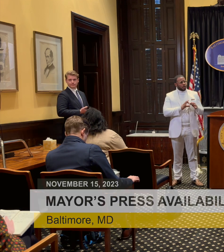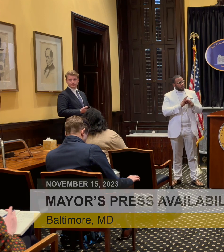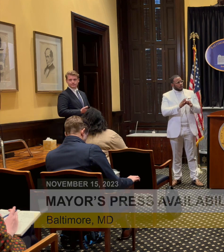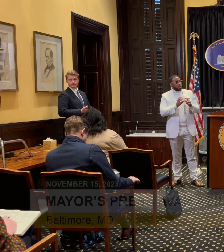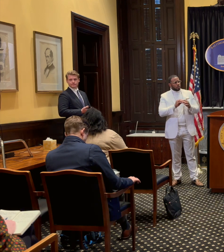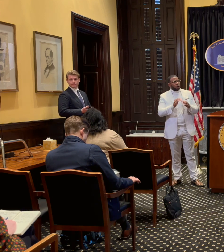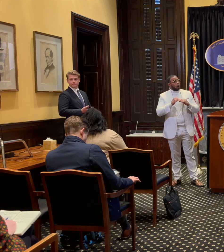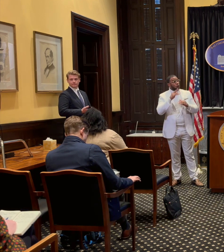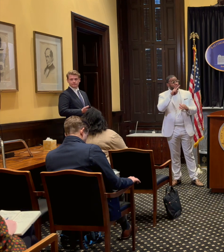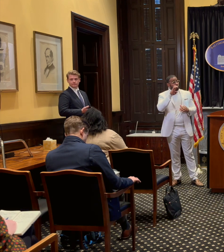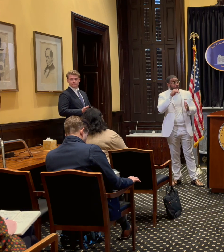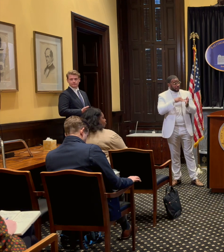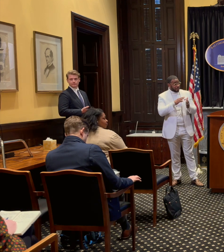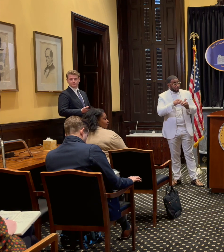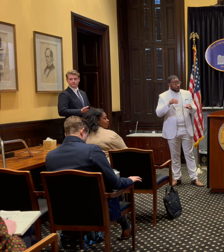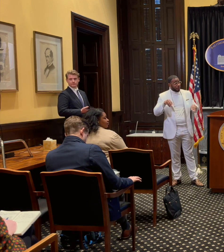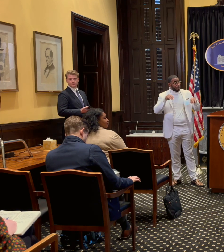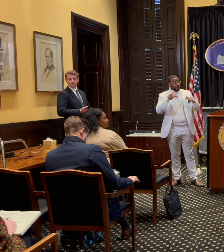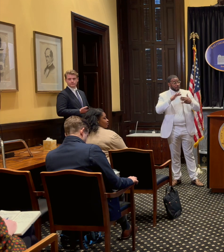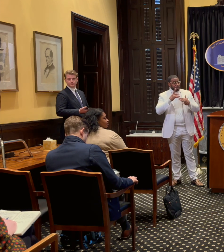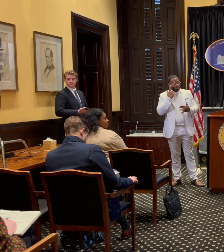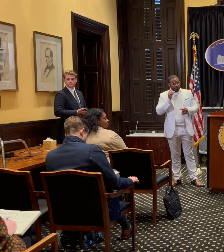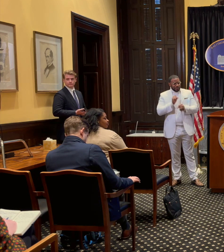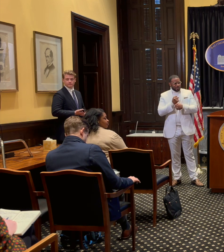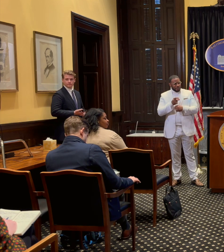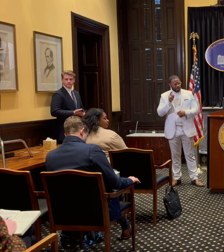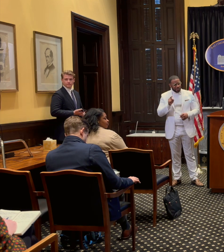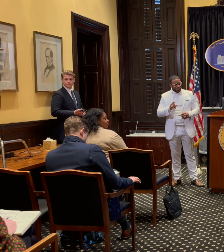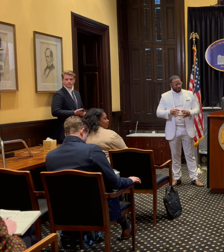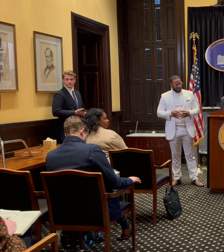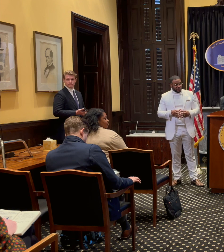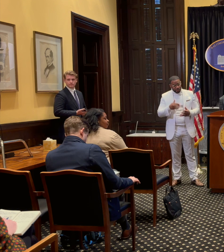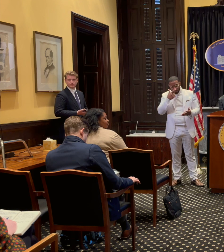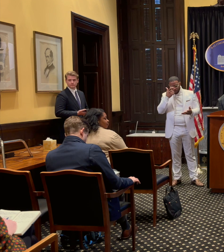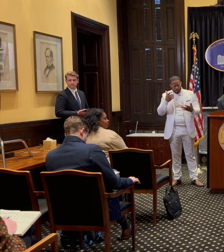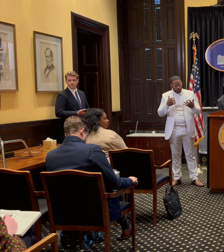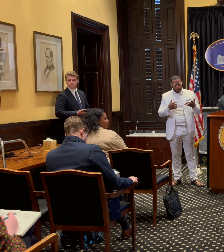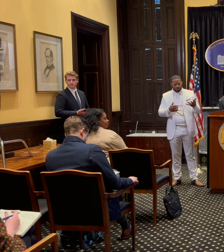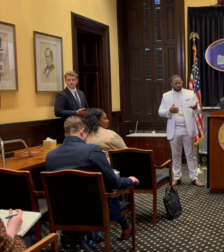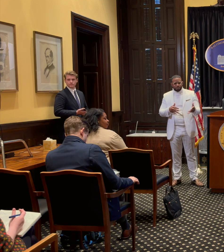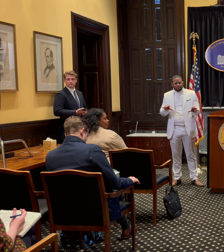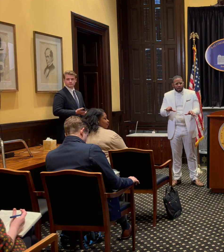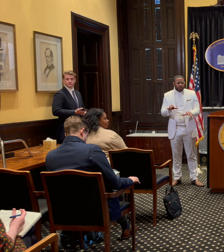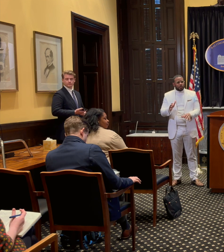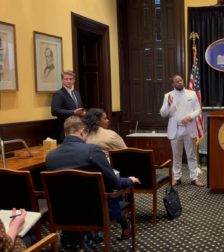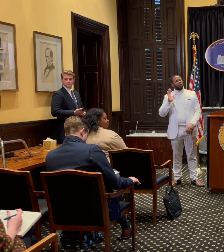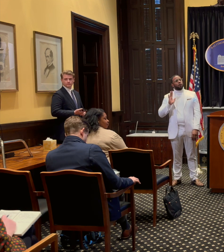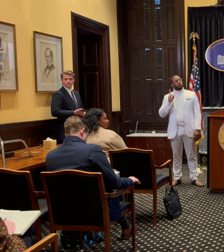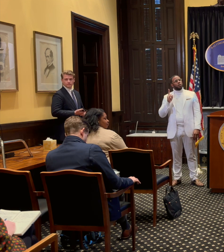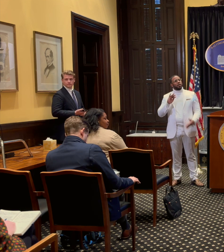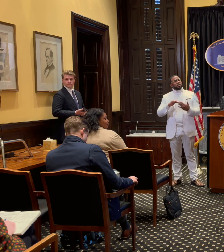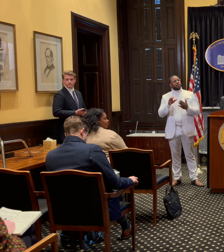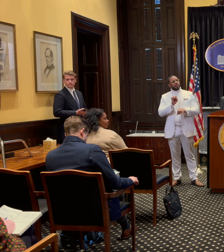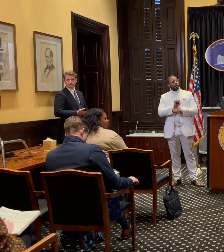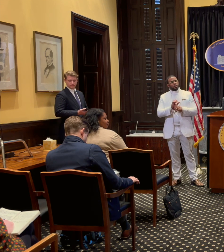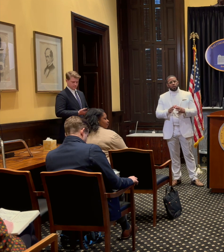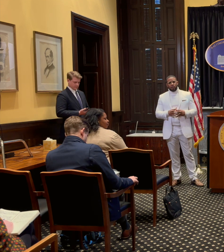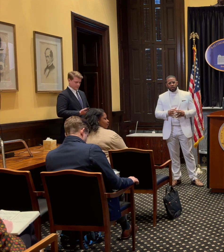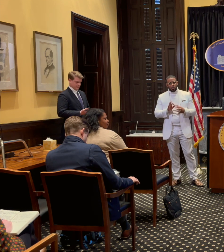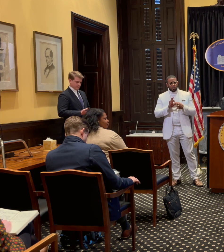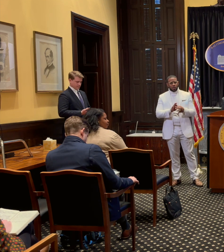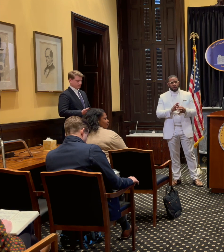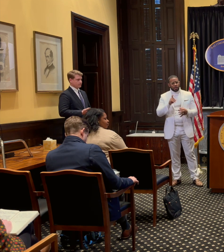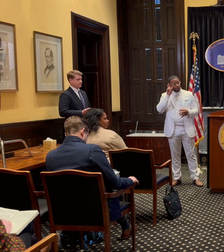the over $200,000 payout the city just made because of the actions of a former city employee